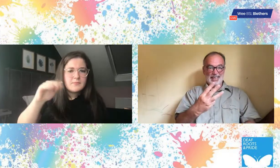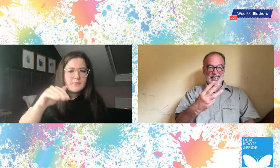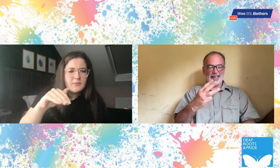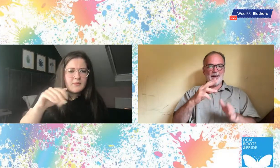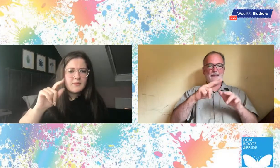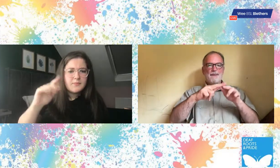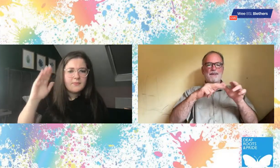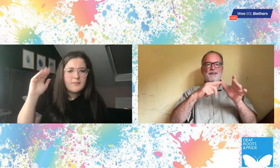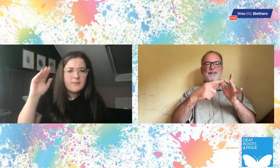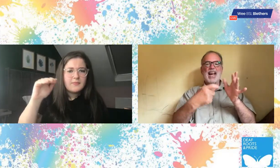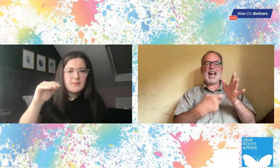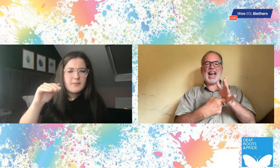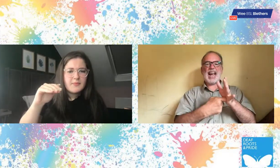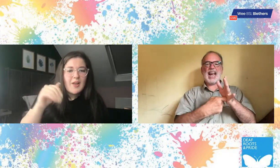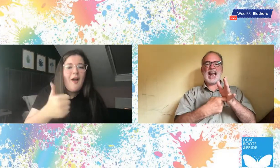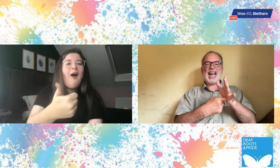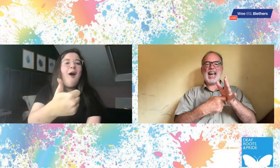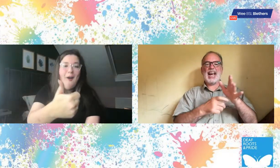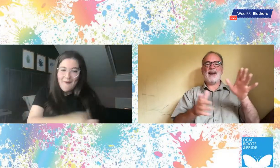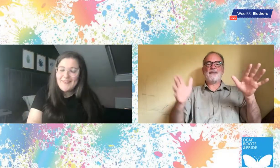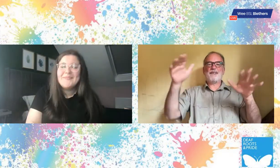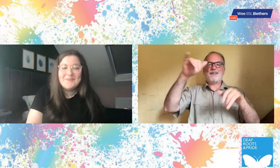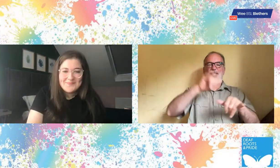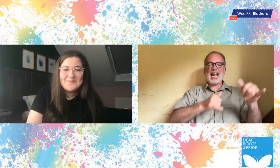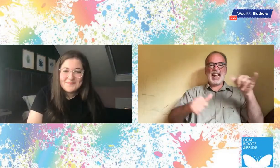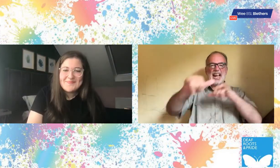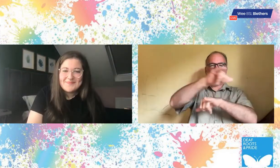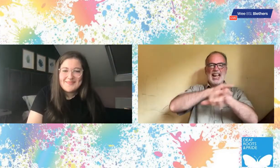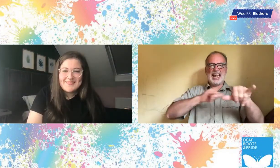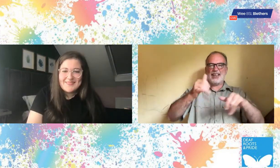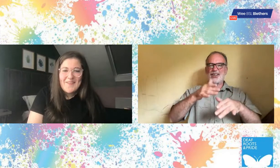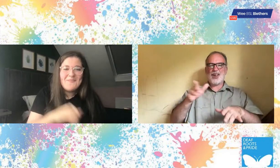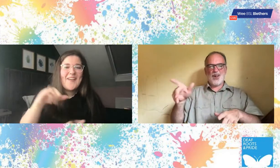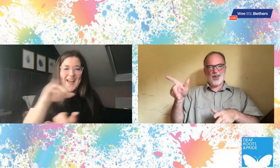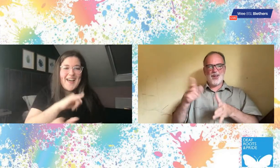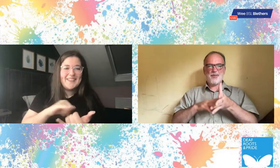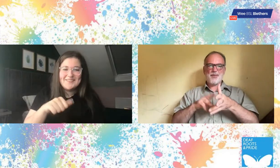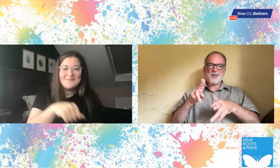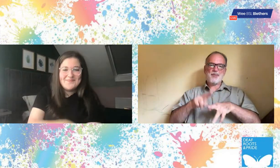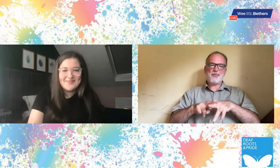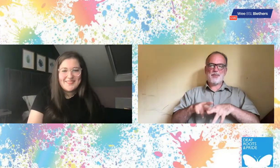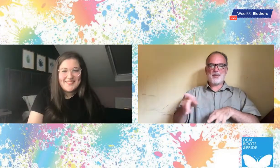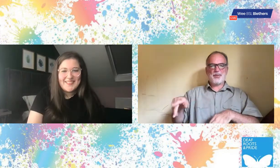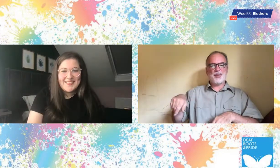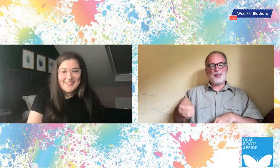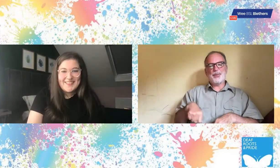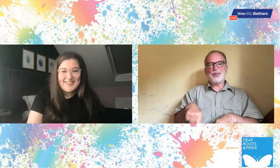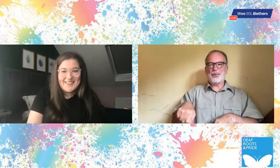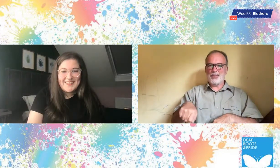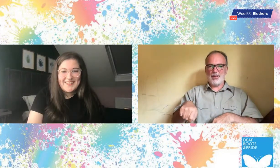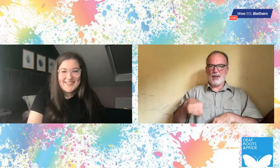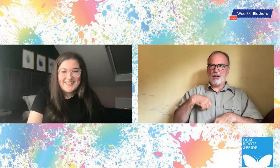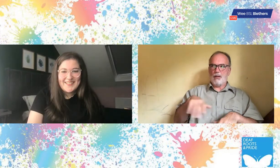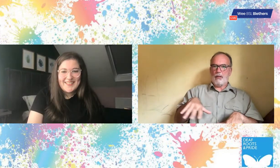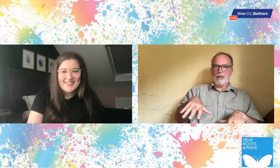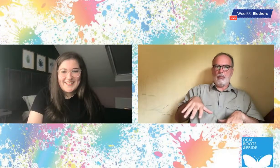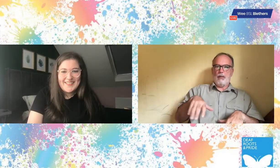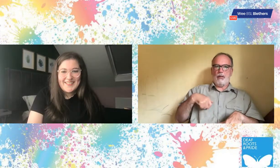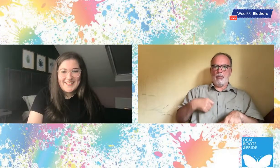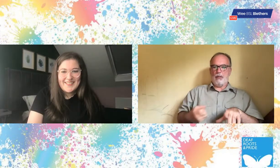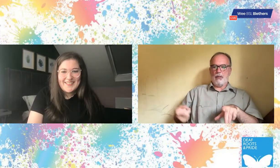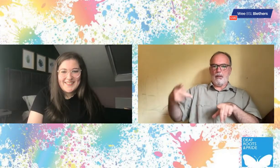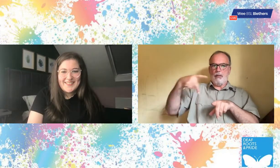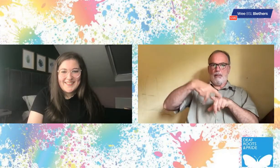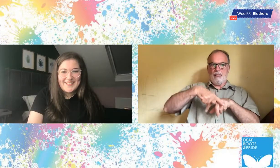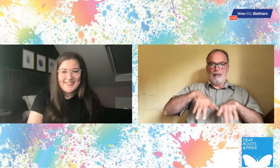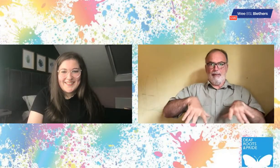so I just went to a What's that show. I was sign? about 3. It Oh, was a fair. fair, it Got was you. a fairground thing, and my parents,